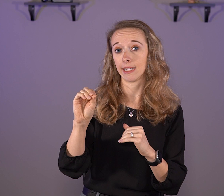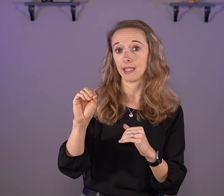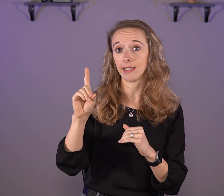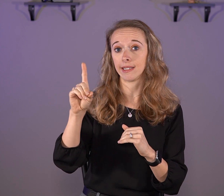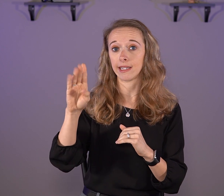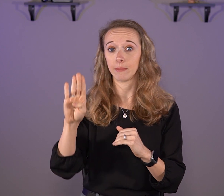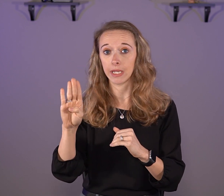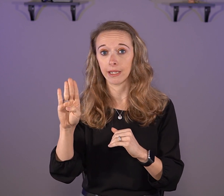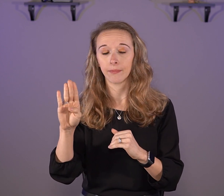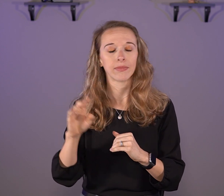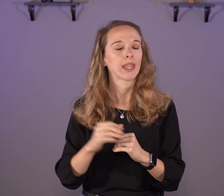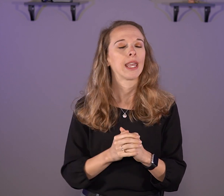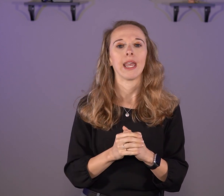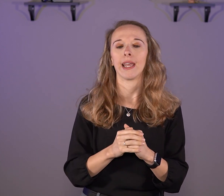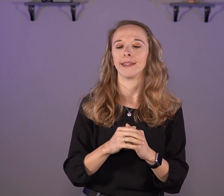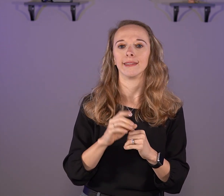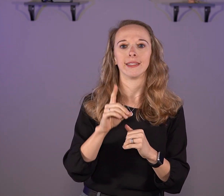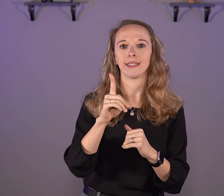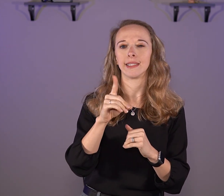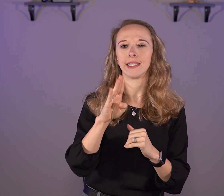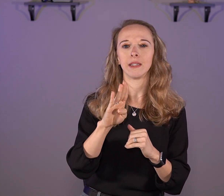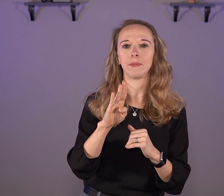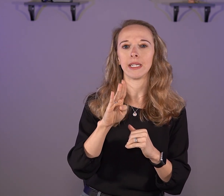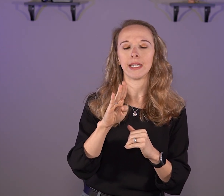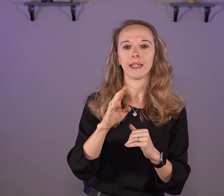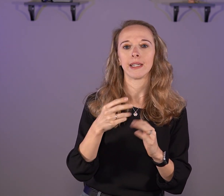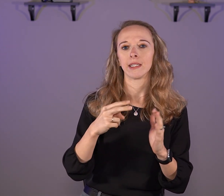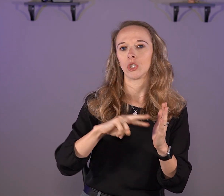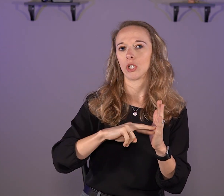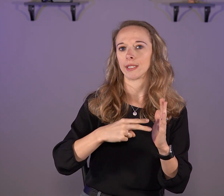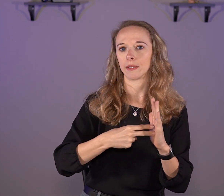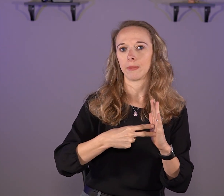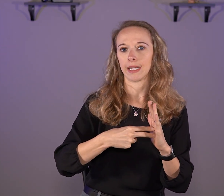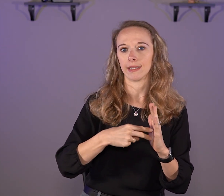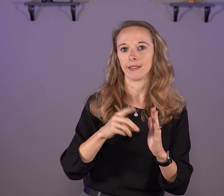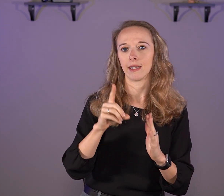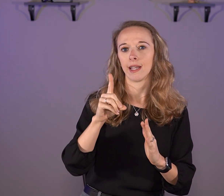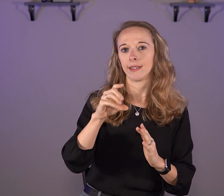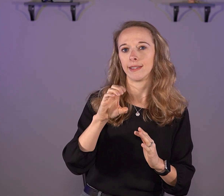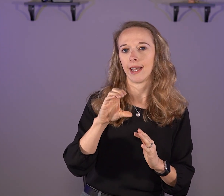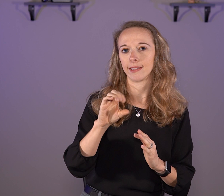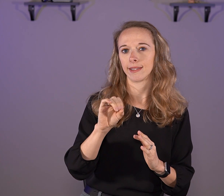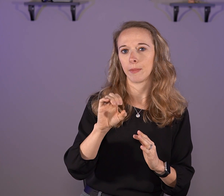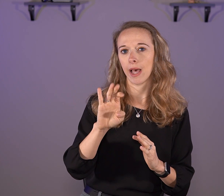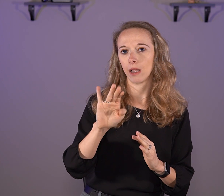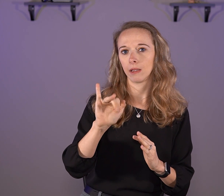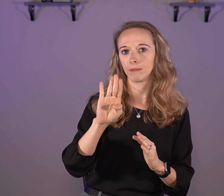90 dB, and dB just means decibel,